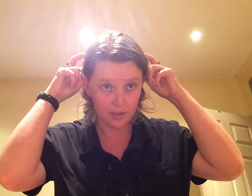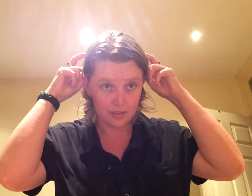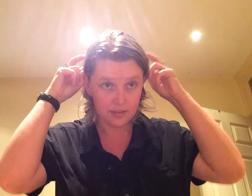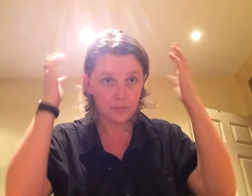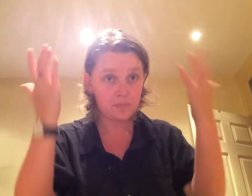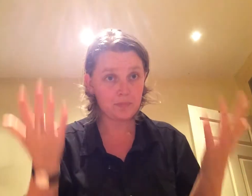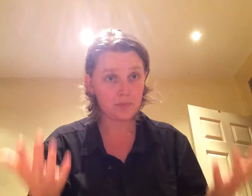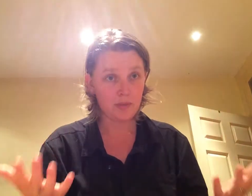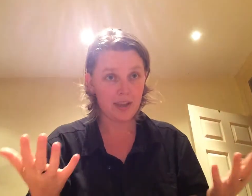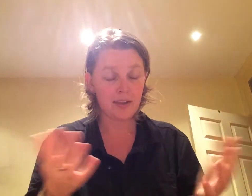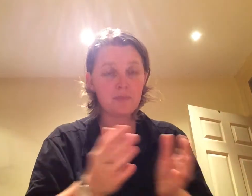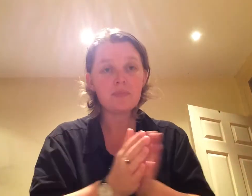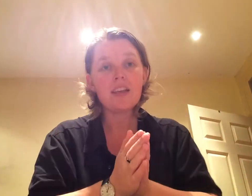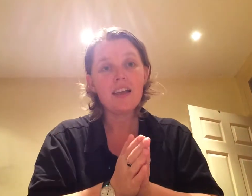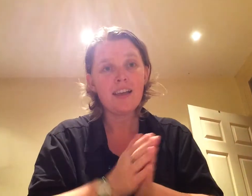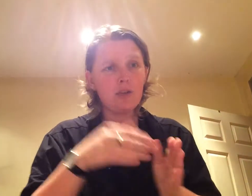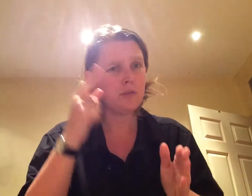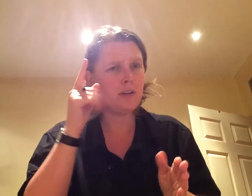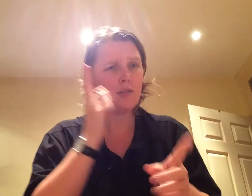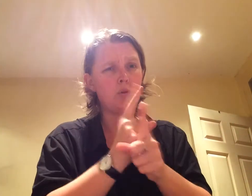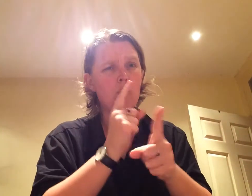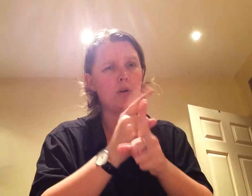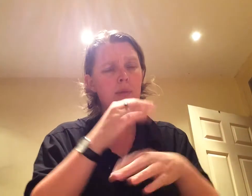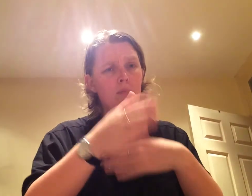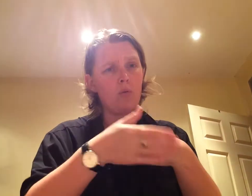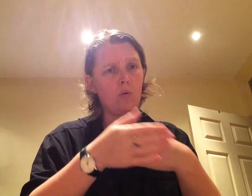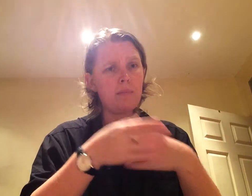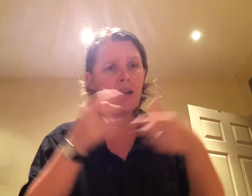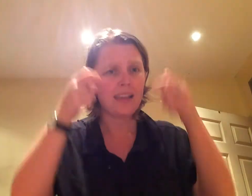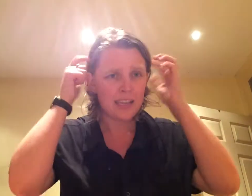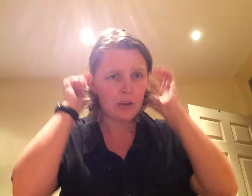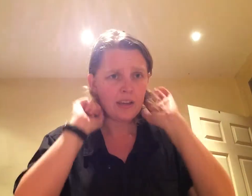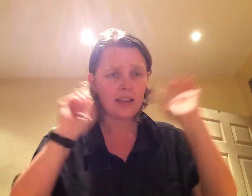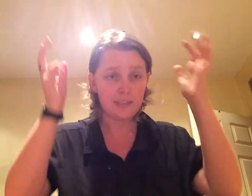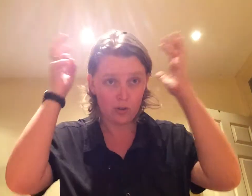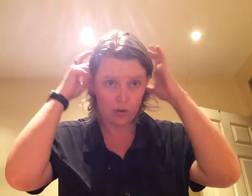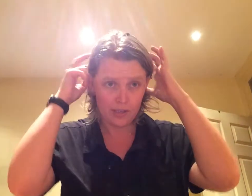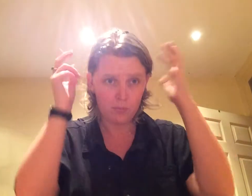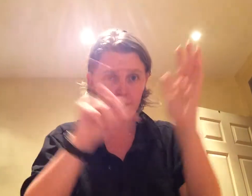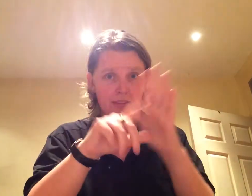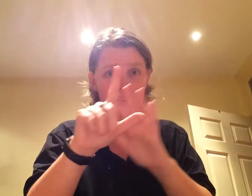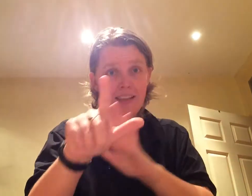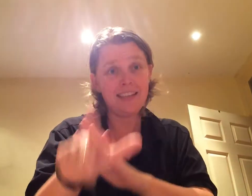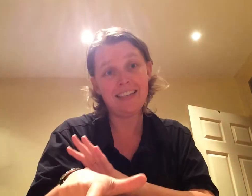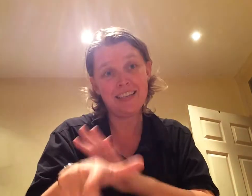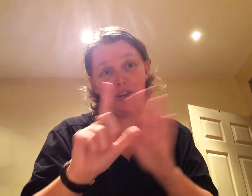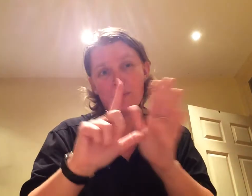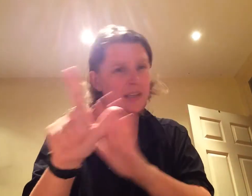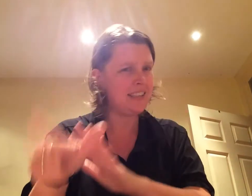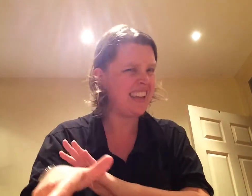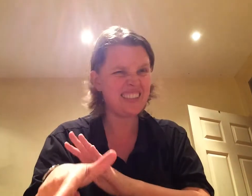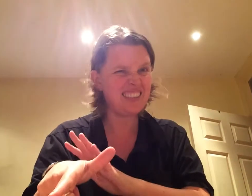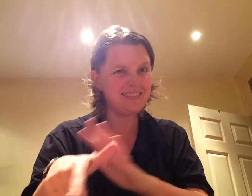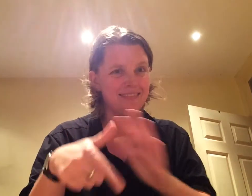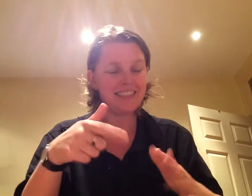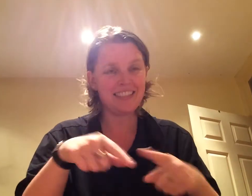implants, okay? I'll talk a bit more about hearing aids and cochlear implants, later in